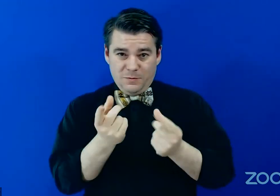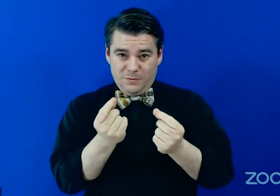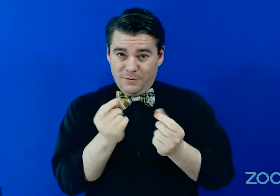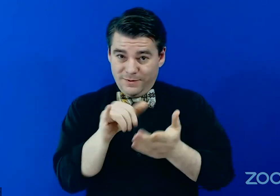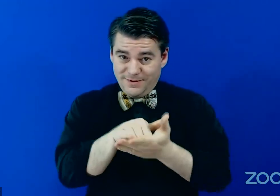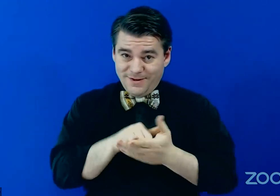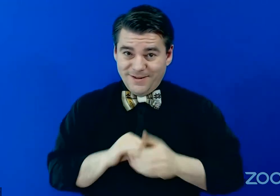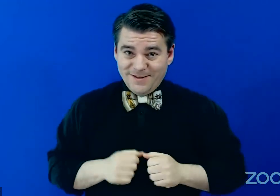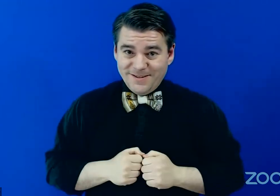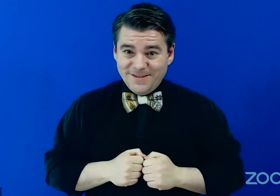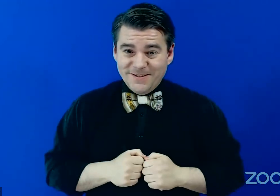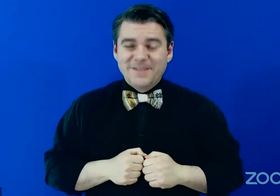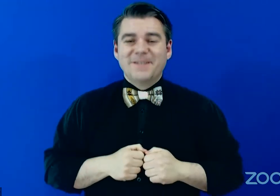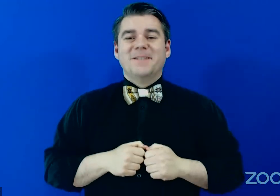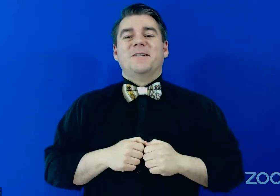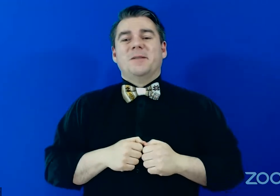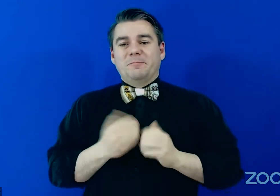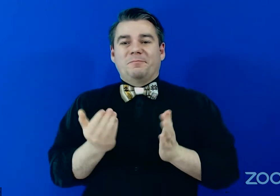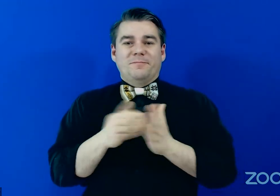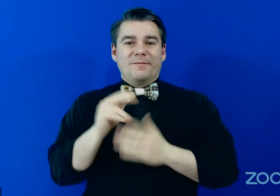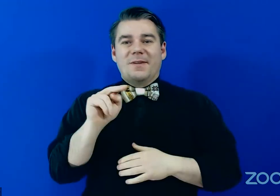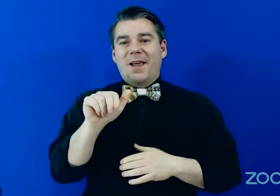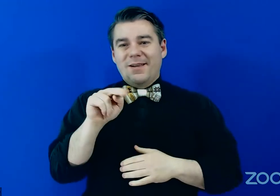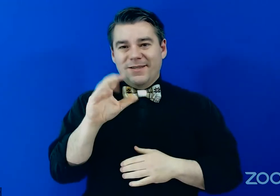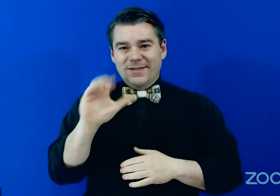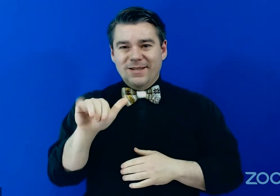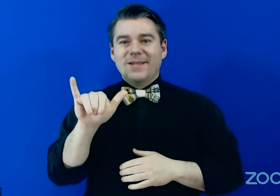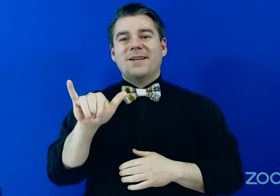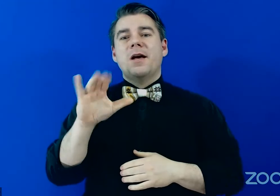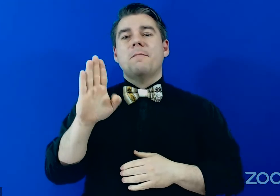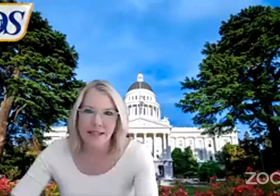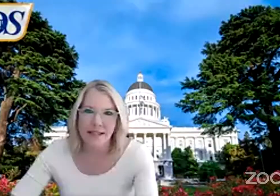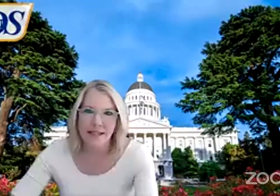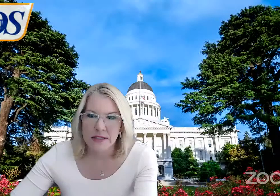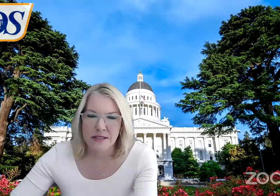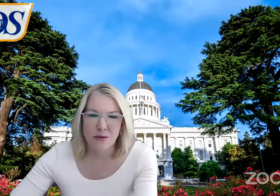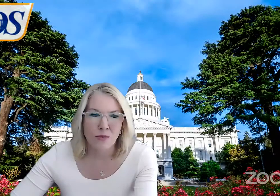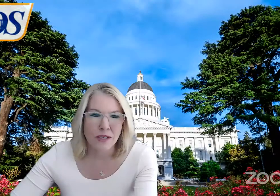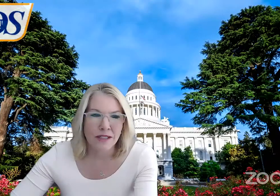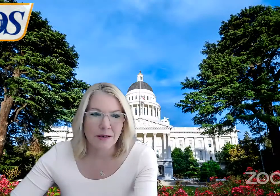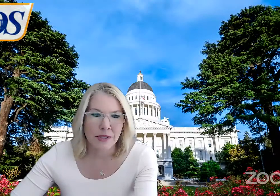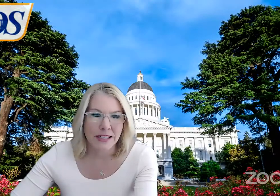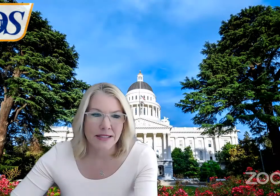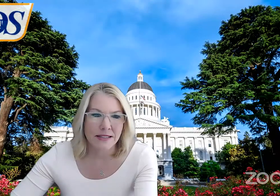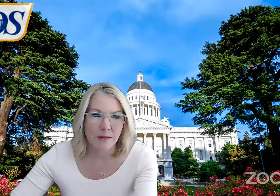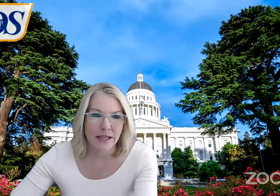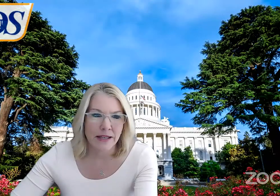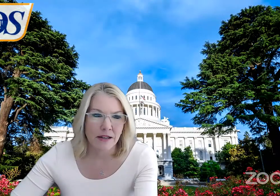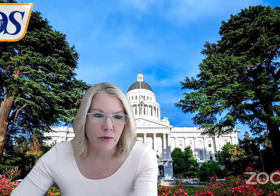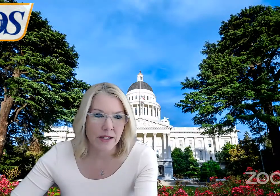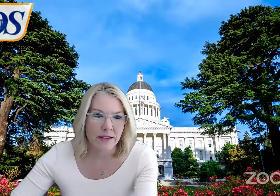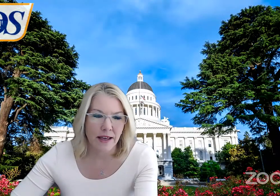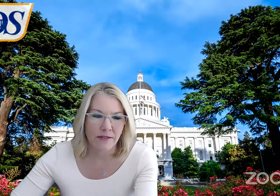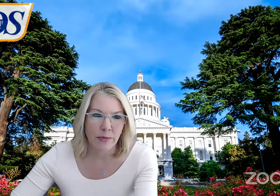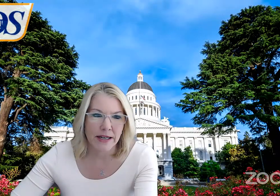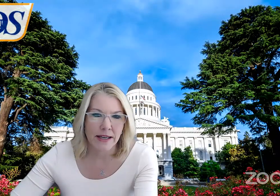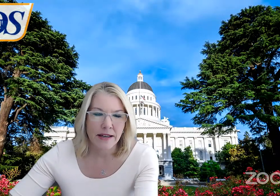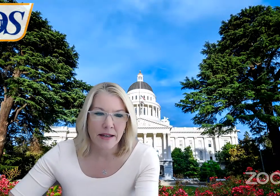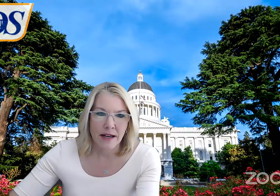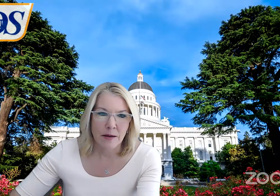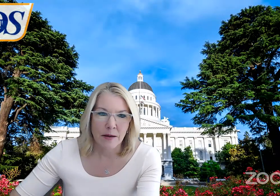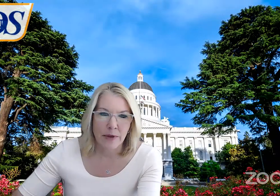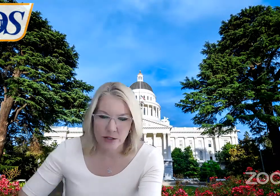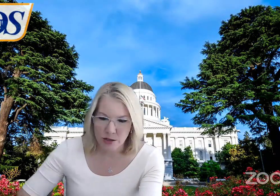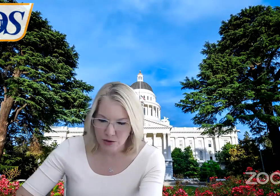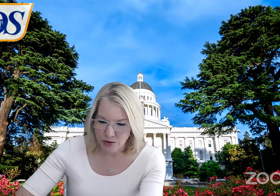with that. Um, so again, I'm Nancy Bargman, the director of the Department of Developmental Services. I'm really pleased to be here with everybody,